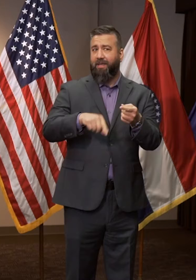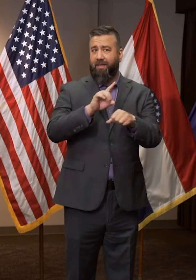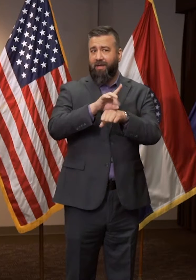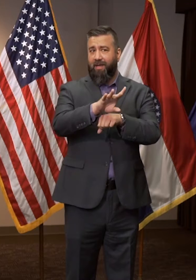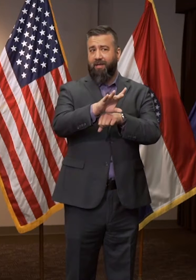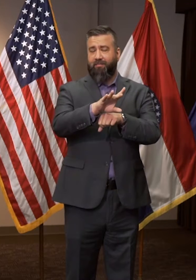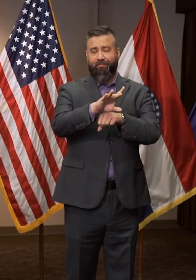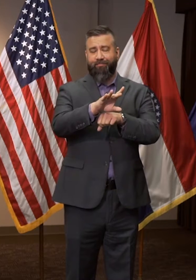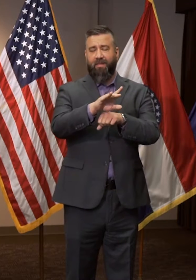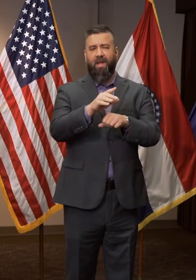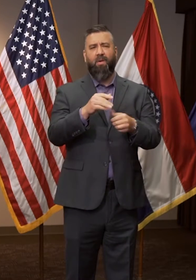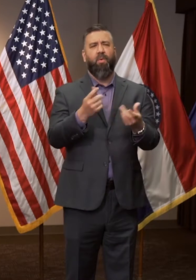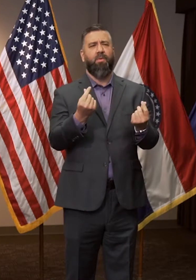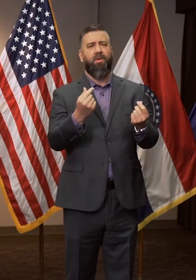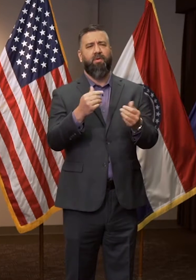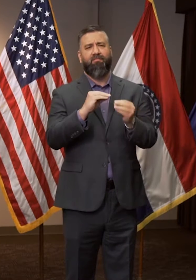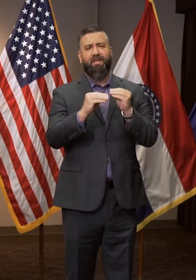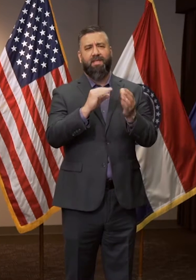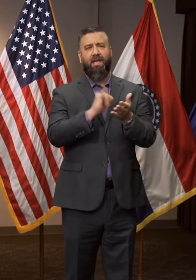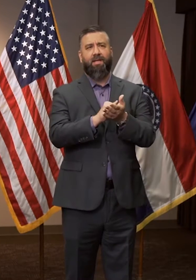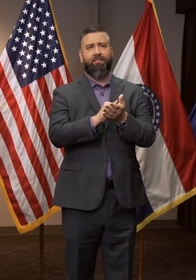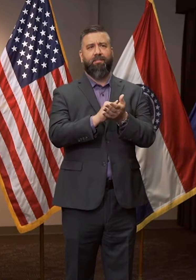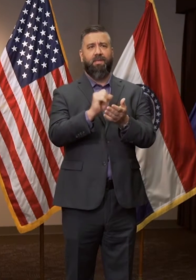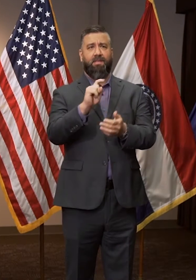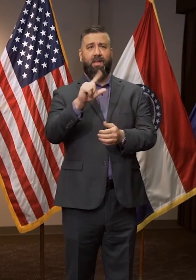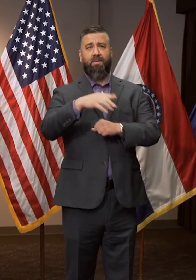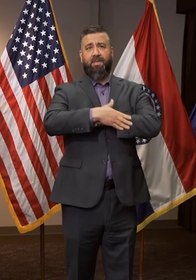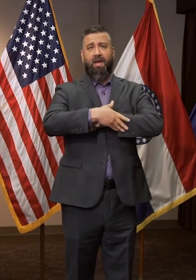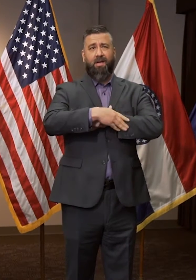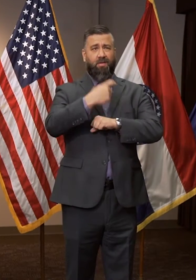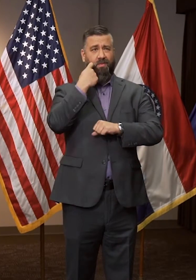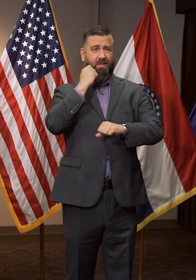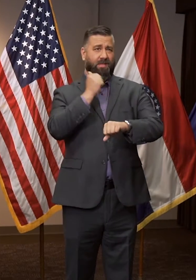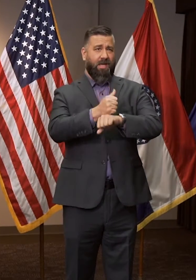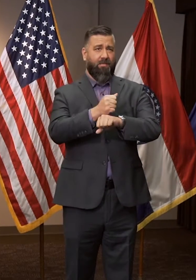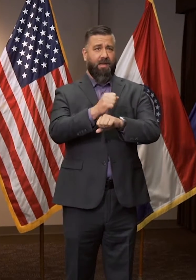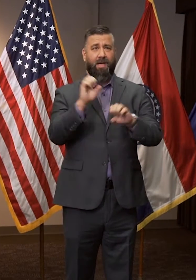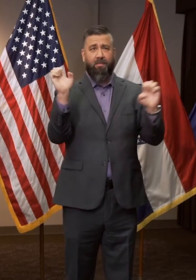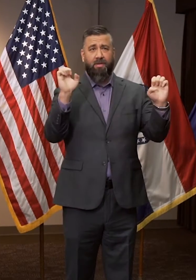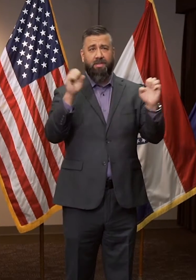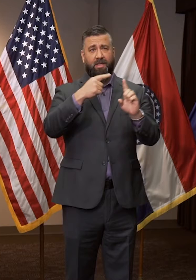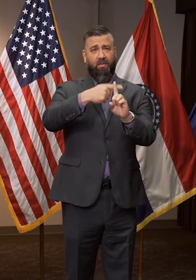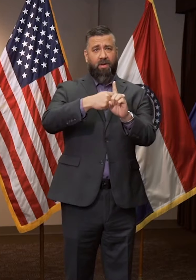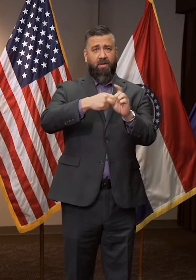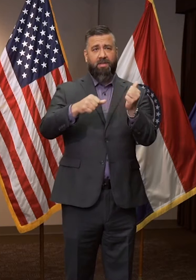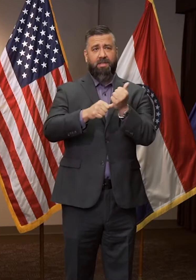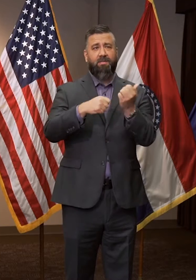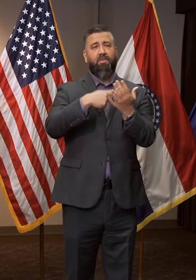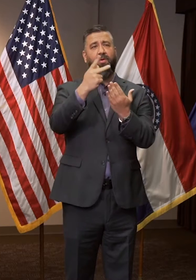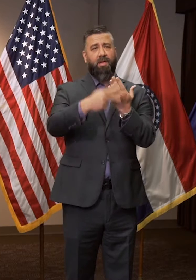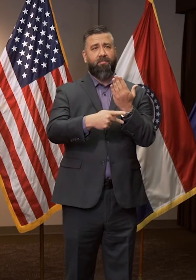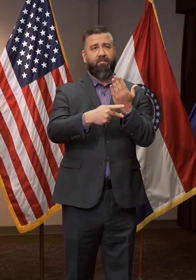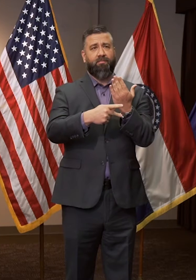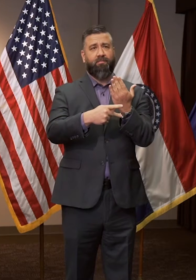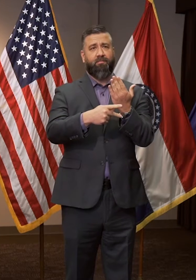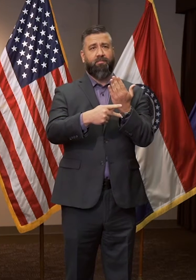emergency rental assistance program funded by $29.7 million in federal funds.